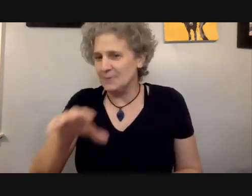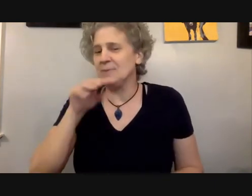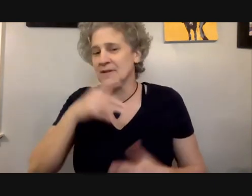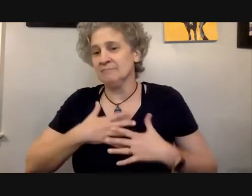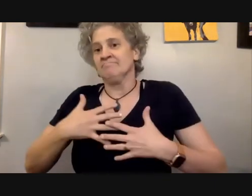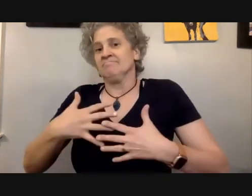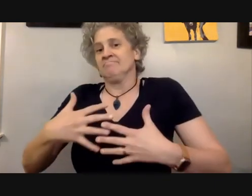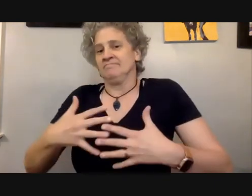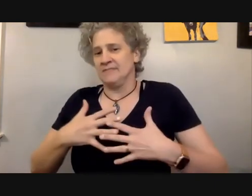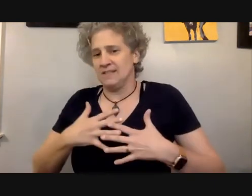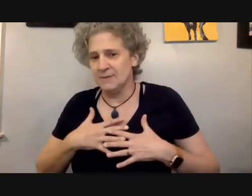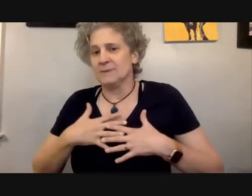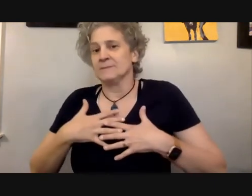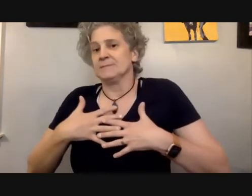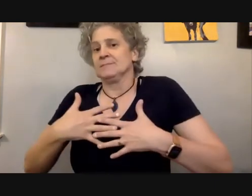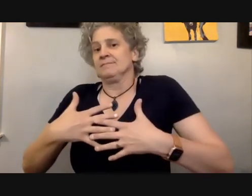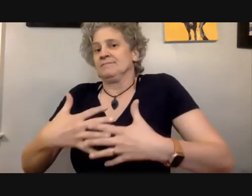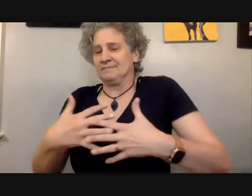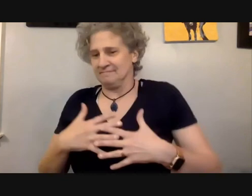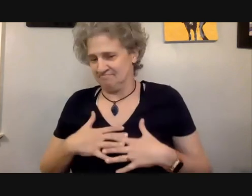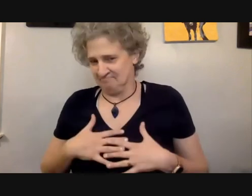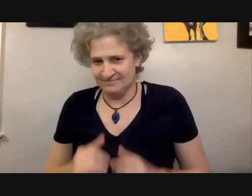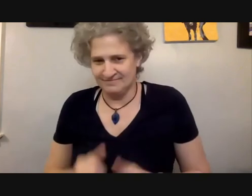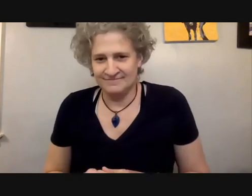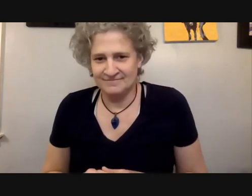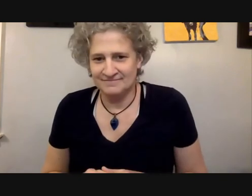to get lightheaded, right? So,